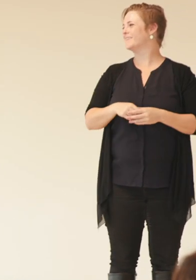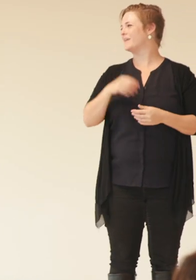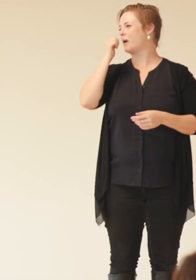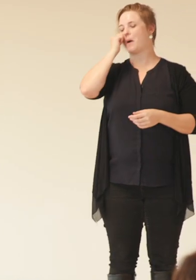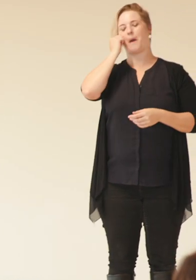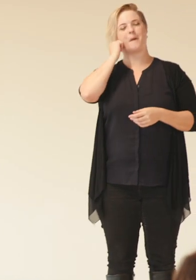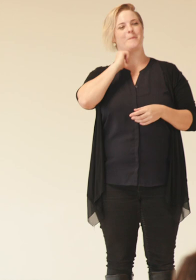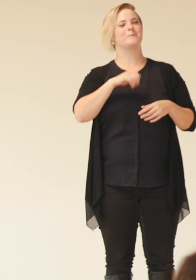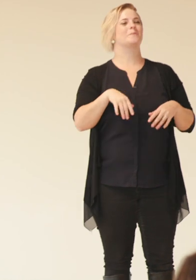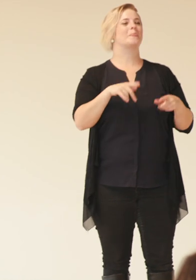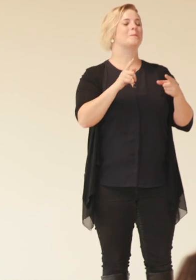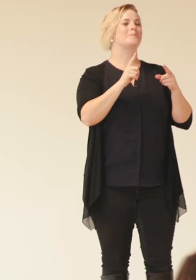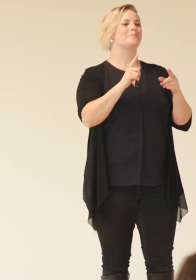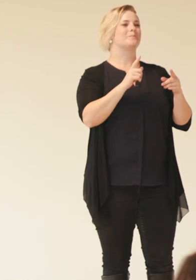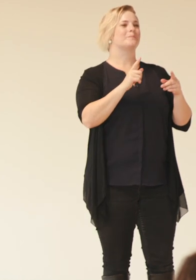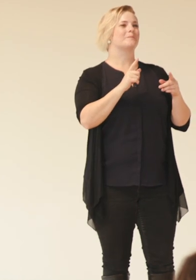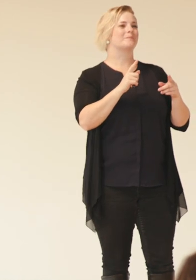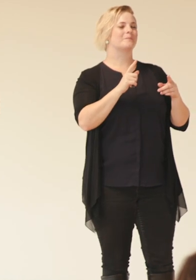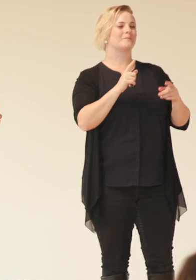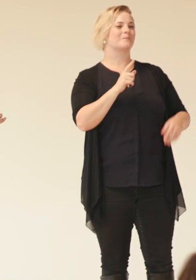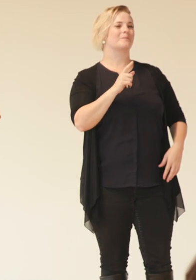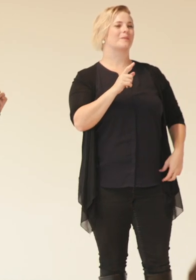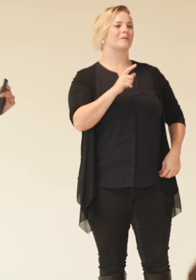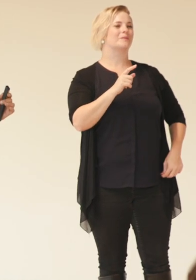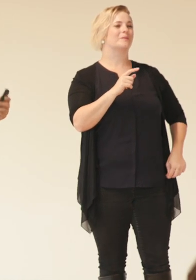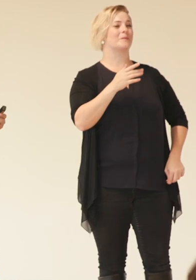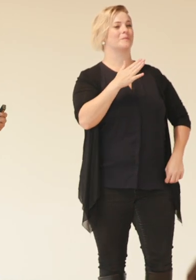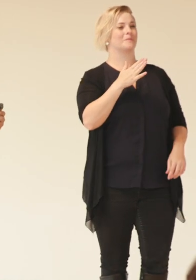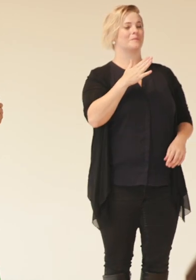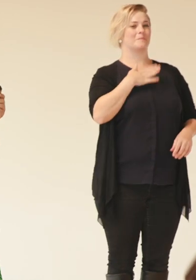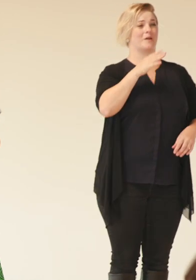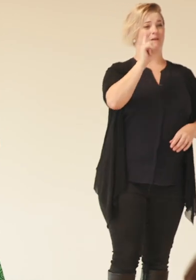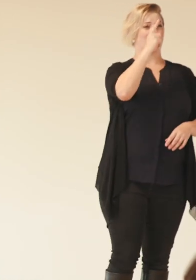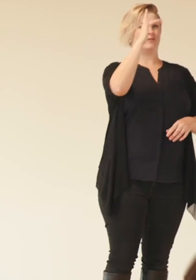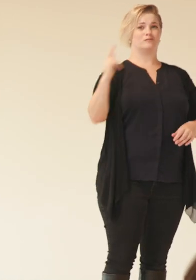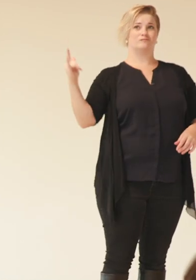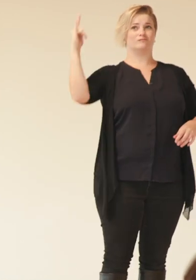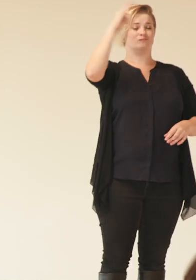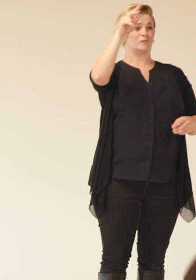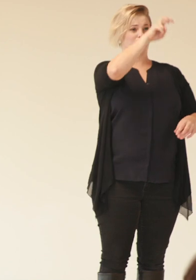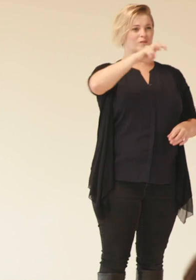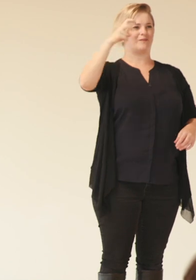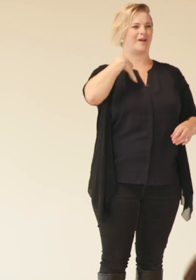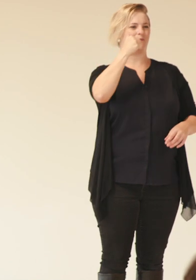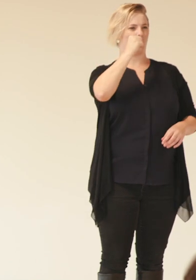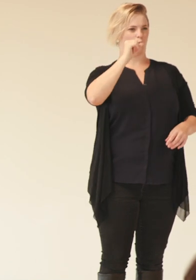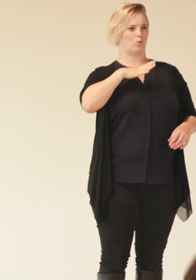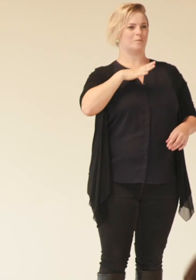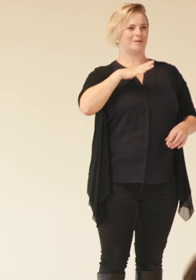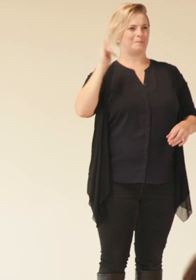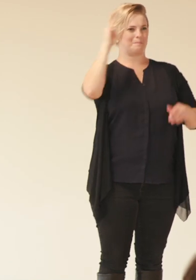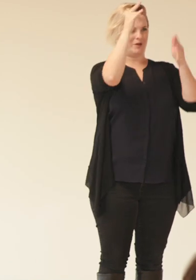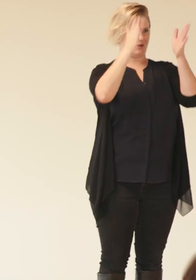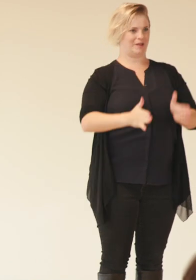the day that when I did my first fly to start this project, there was a woman pilot, and immediately I was